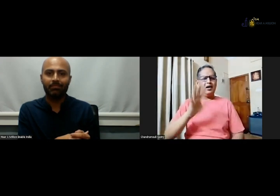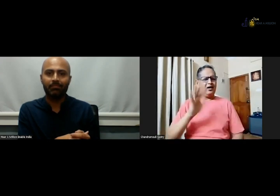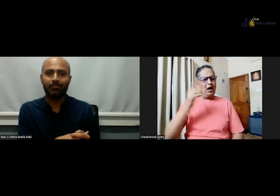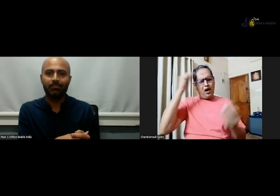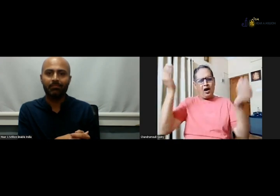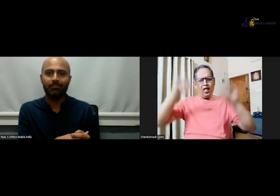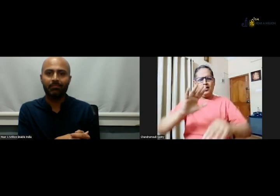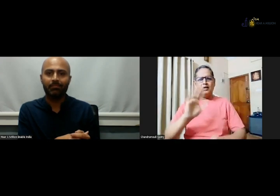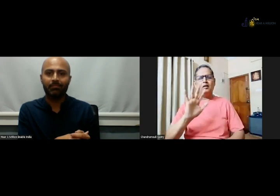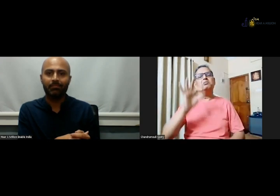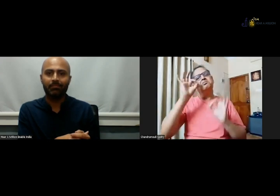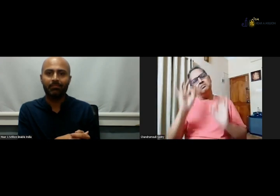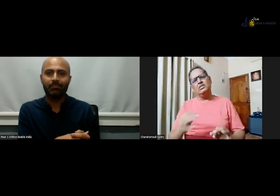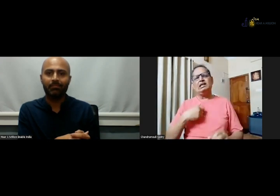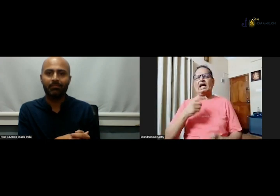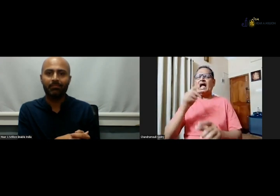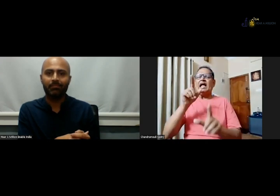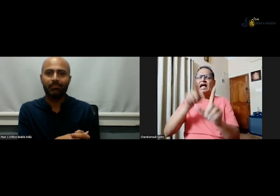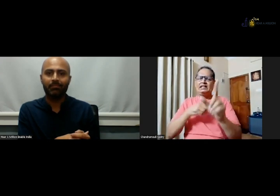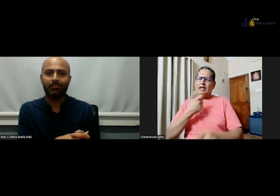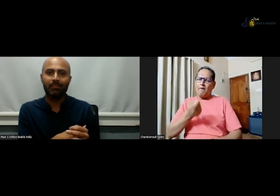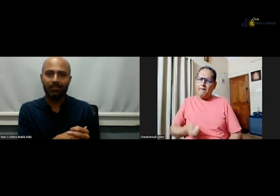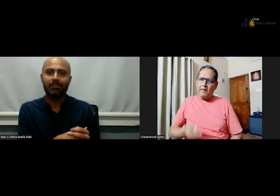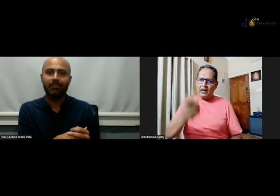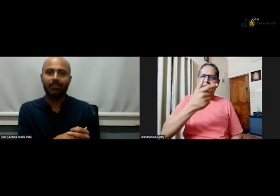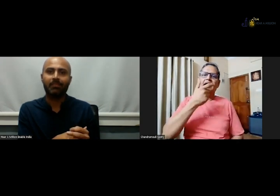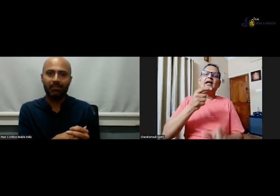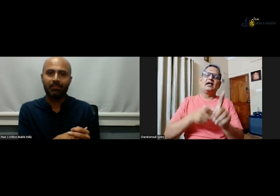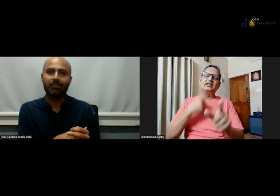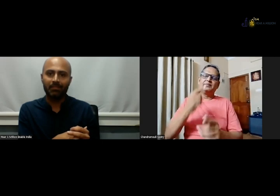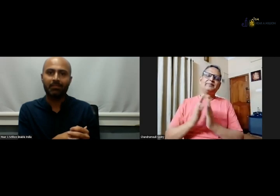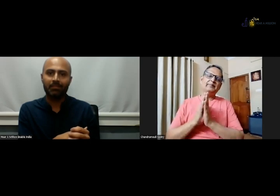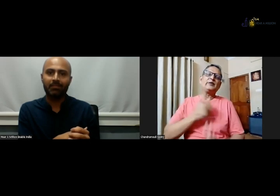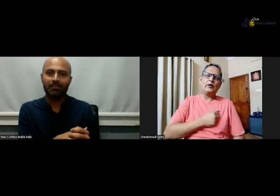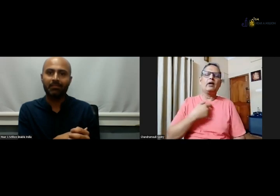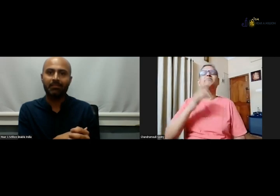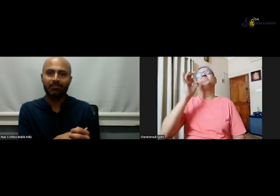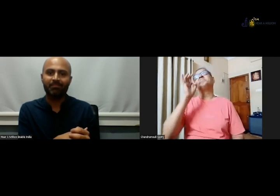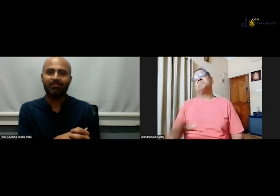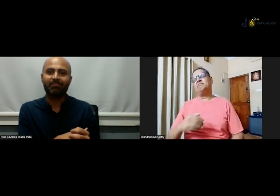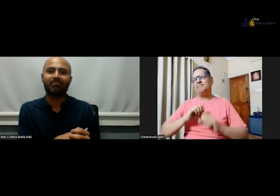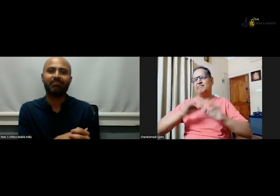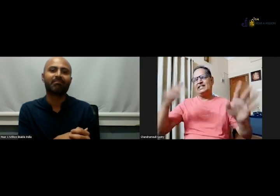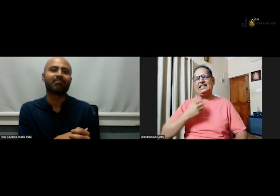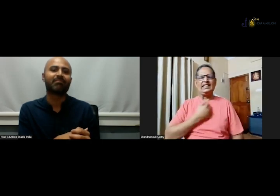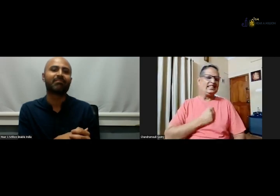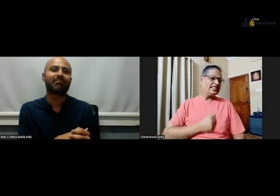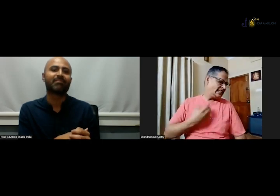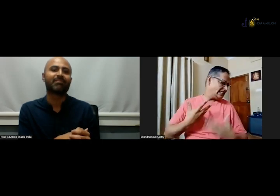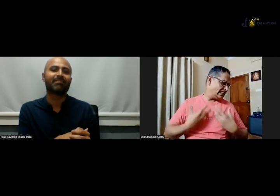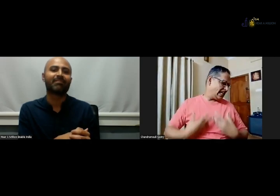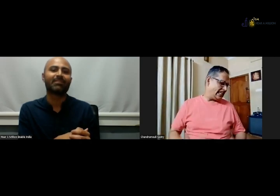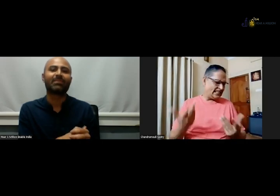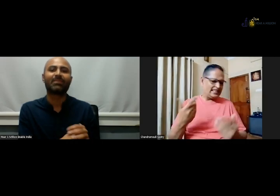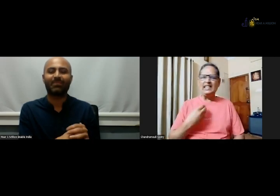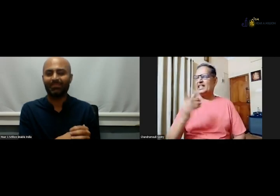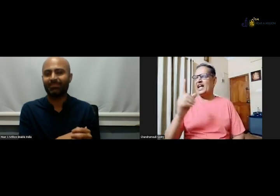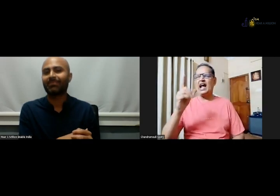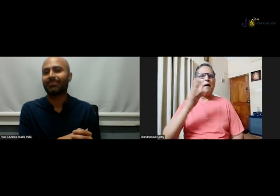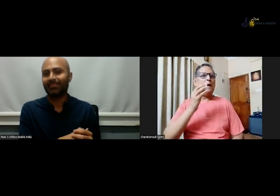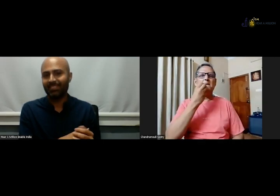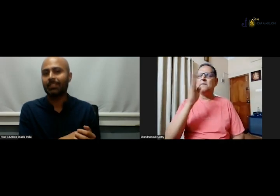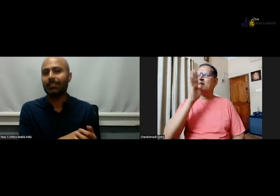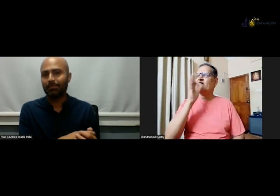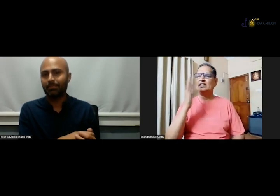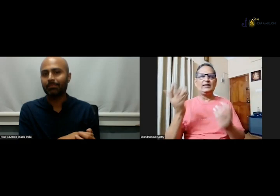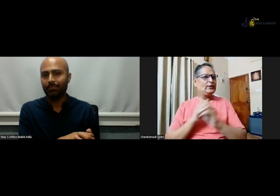shocked. I thought that, no, it's a drama. I cannot believe this. But they said, yes, it's true. I